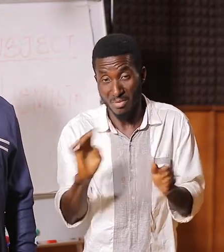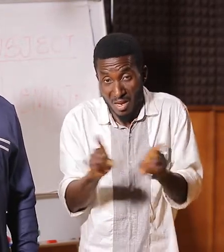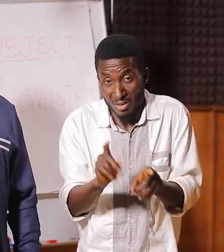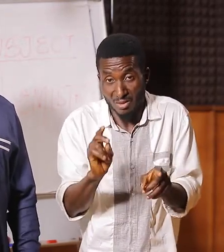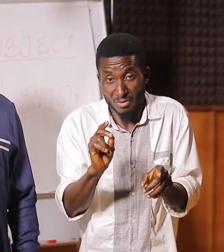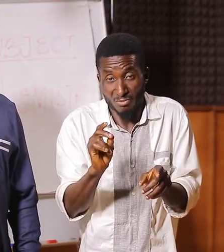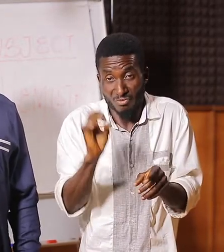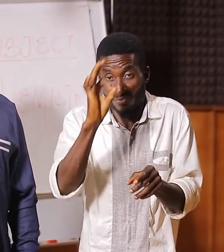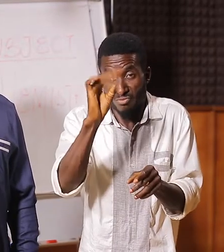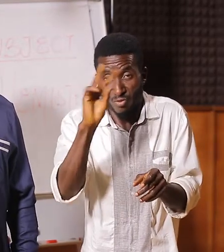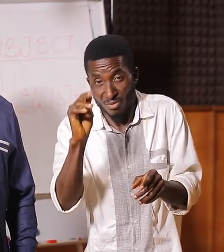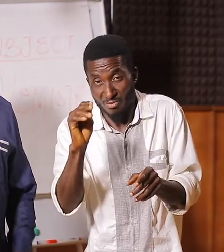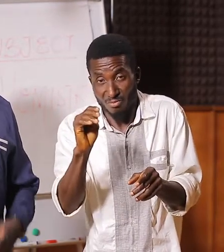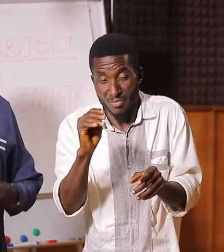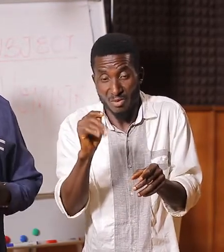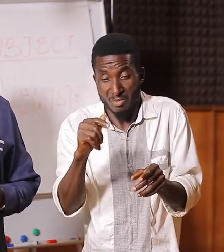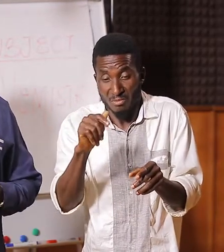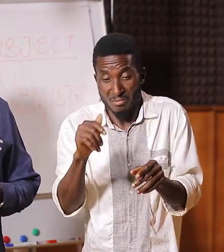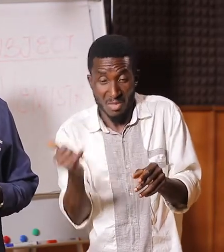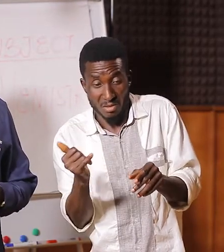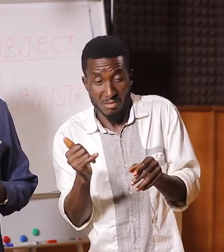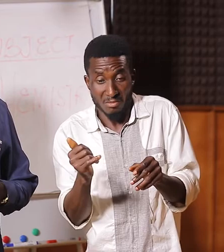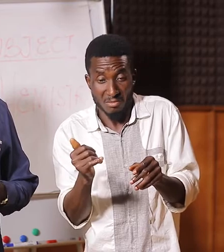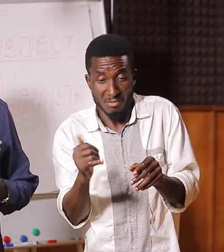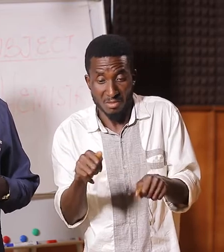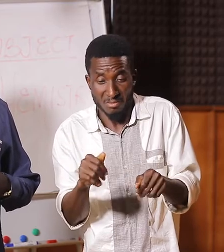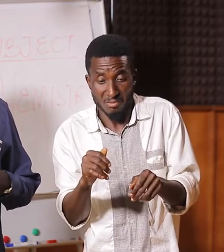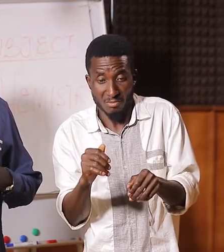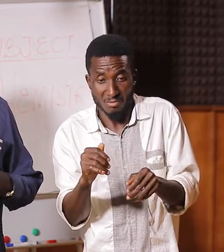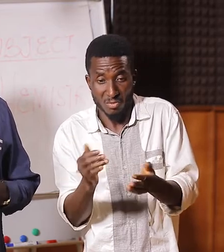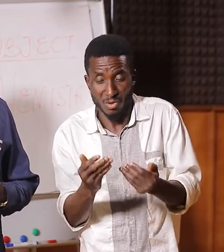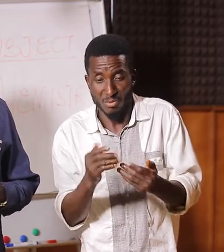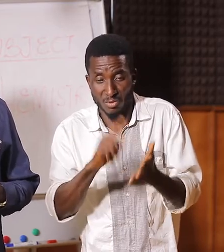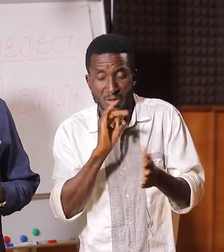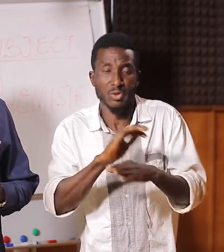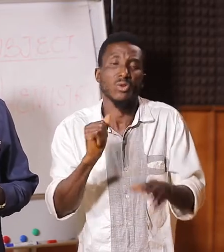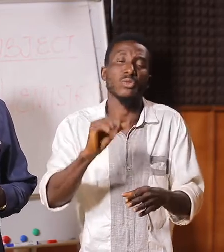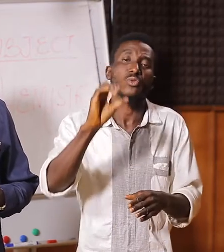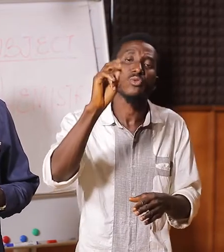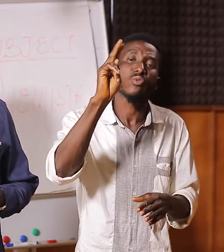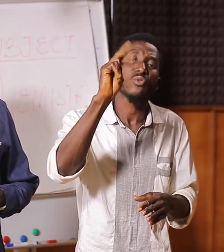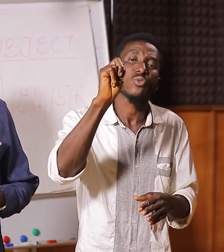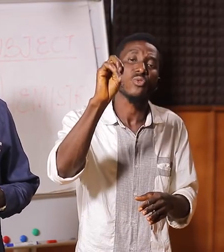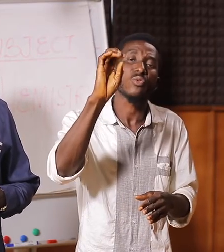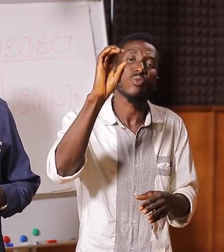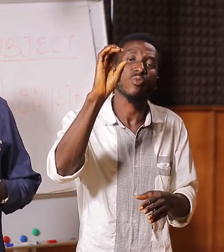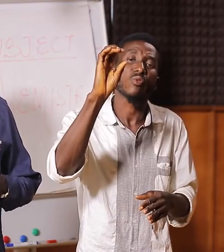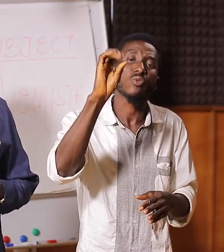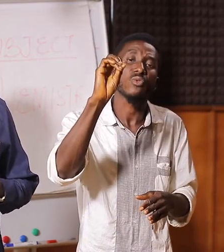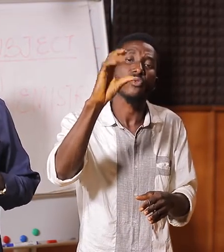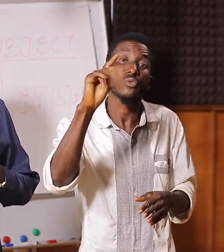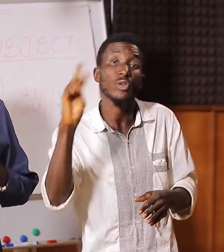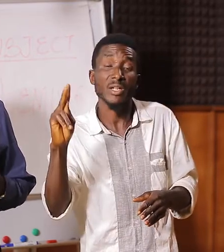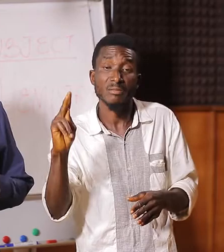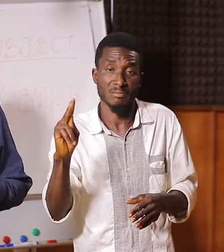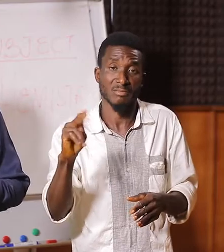cause what we call knocking in chemistry. That knocking is as a result of what we call uneven combustion in an engine. So